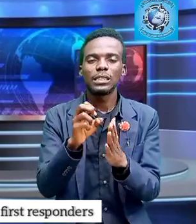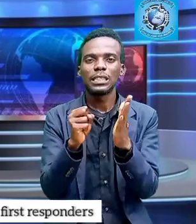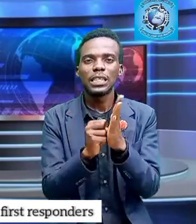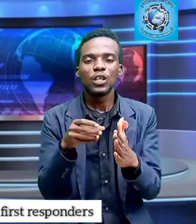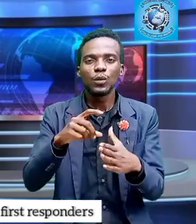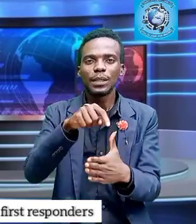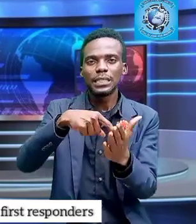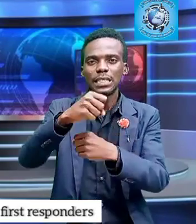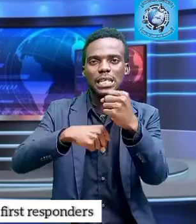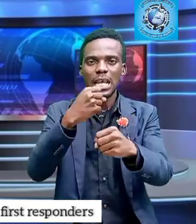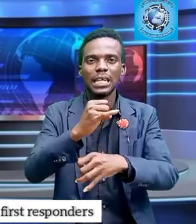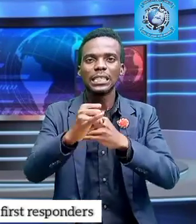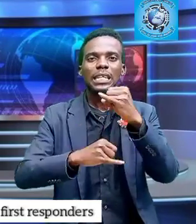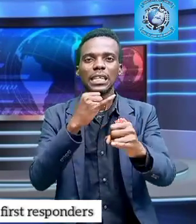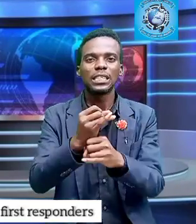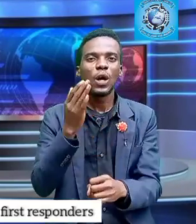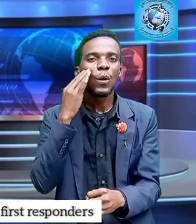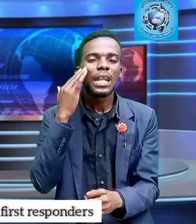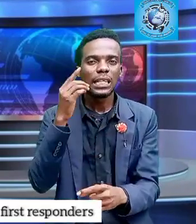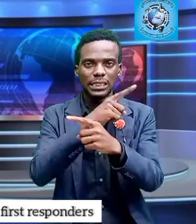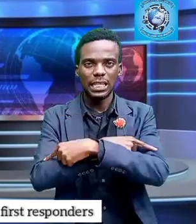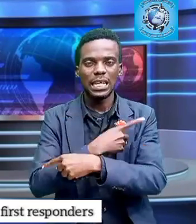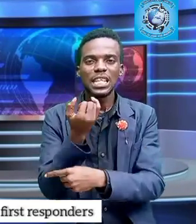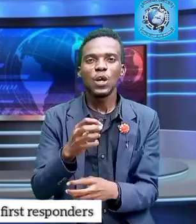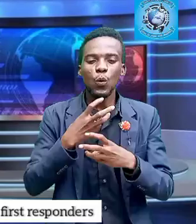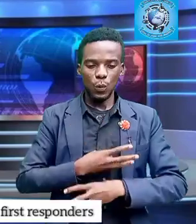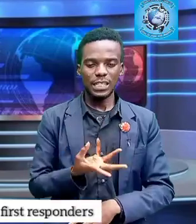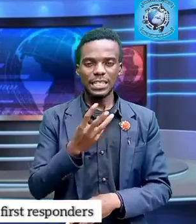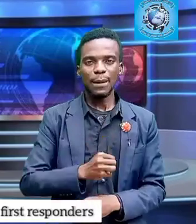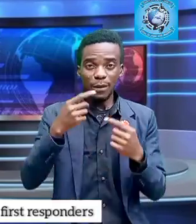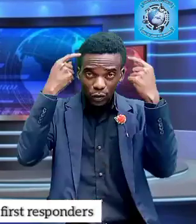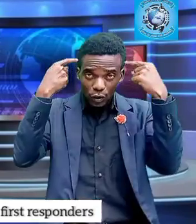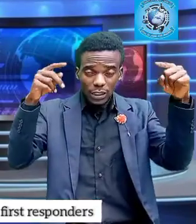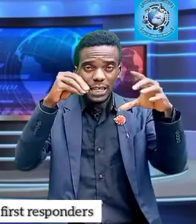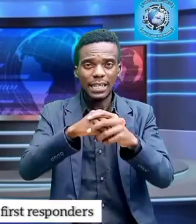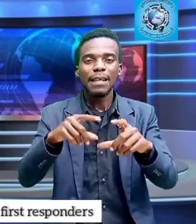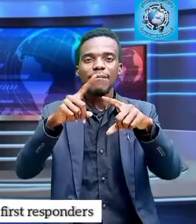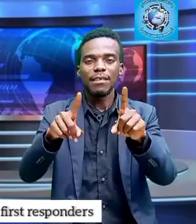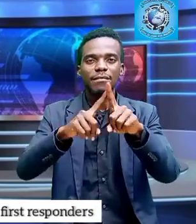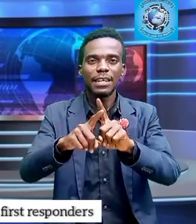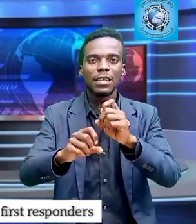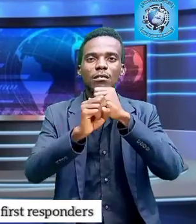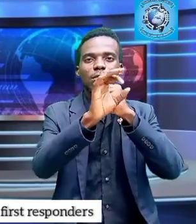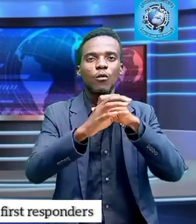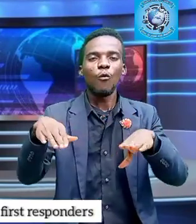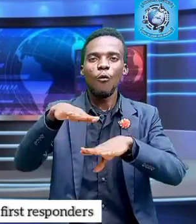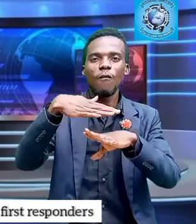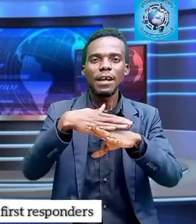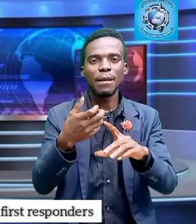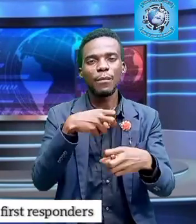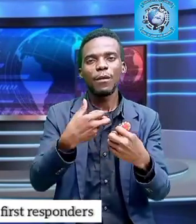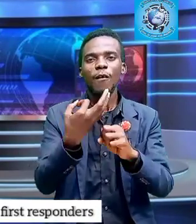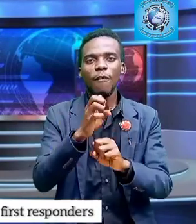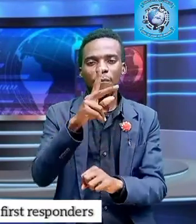year's International Awareness Day. They wish them success in their various campaigns over the plight of PWDs